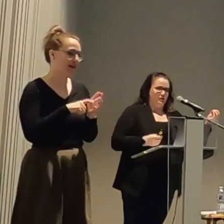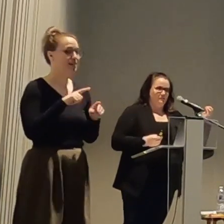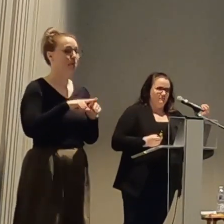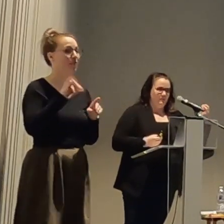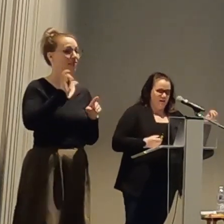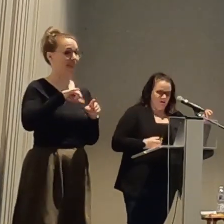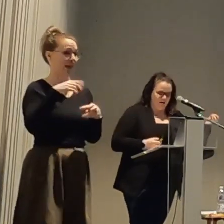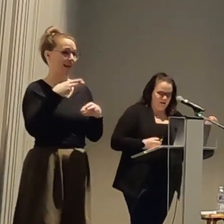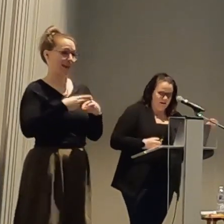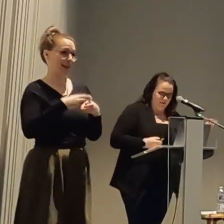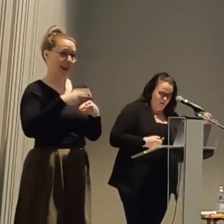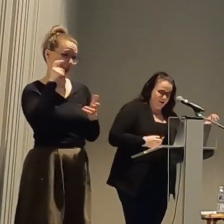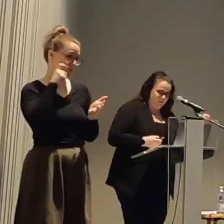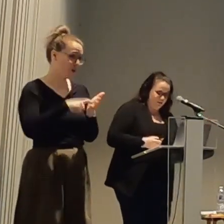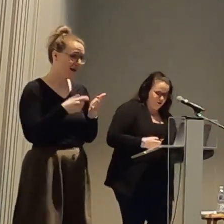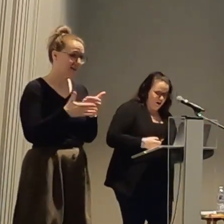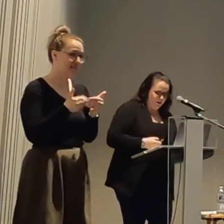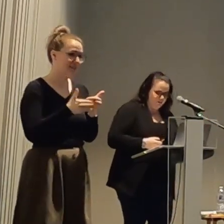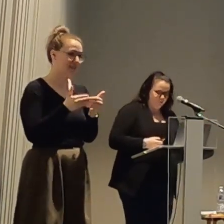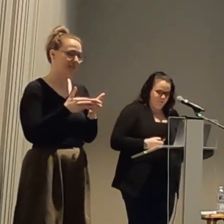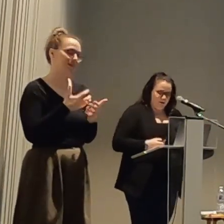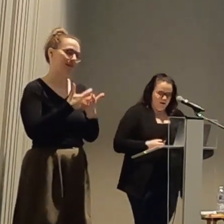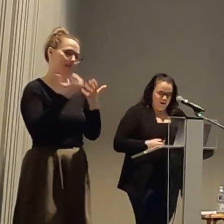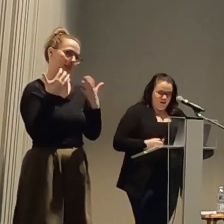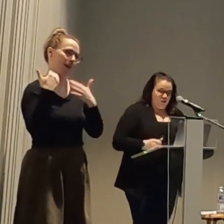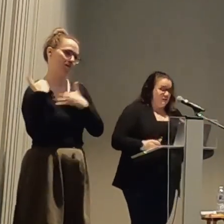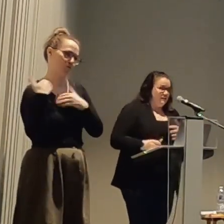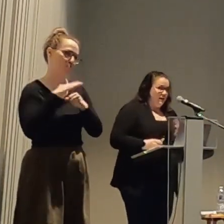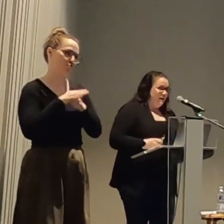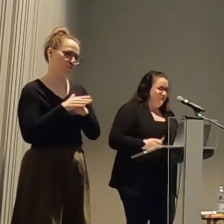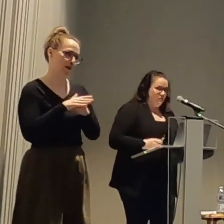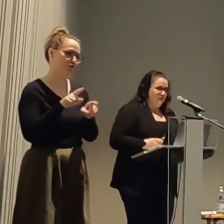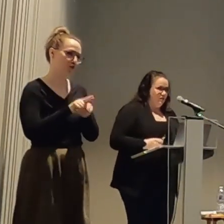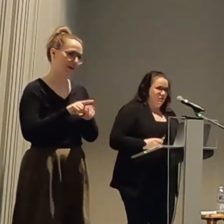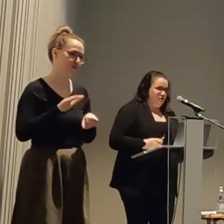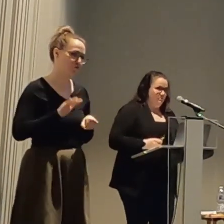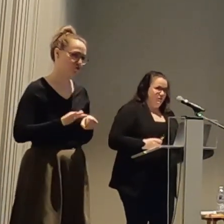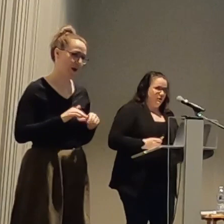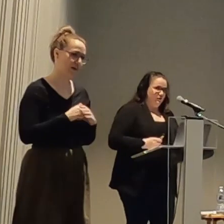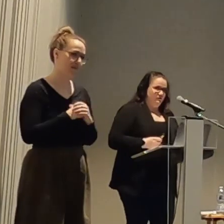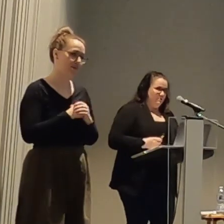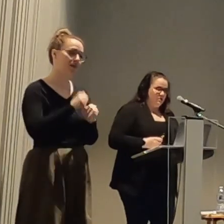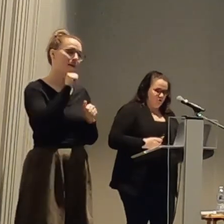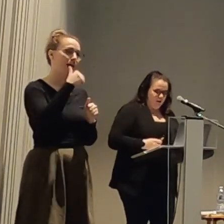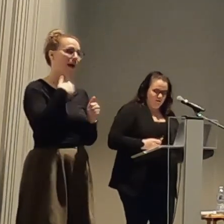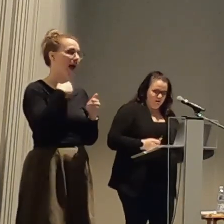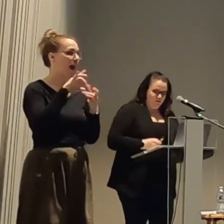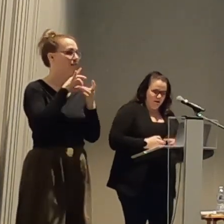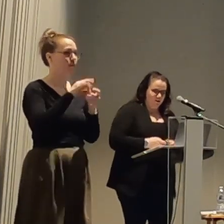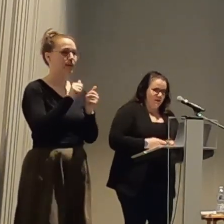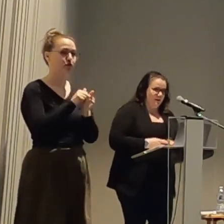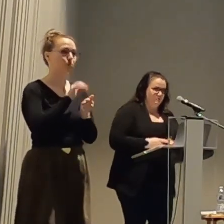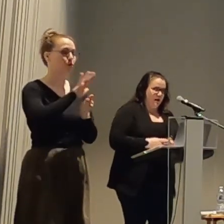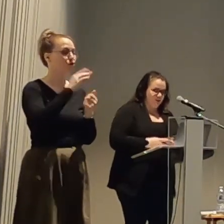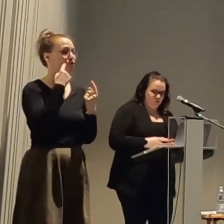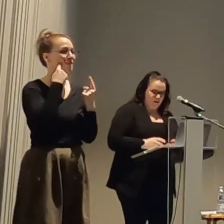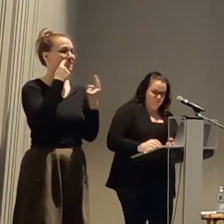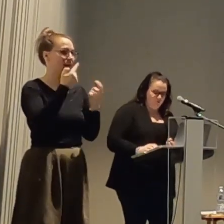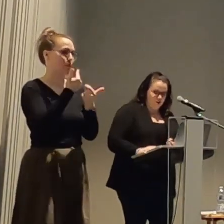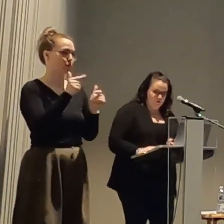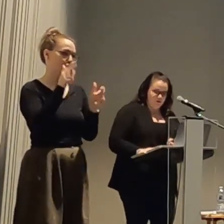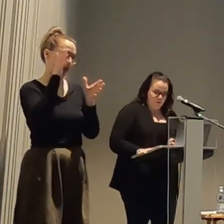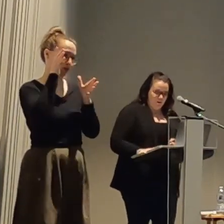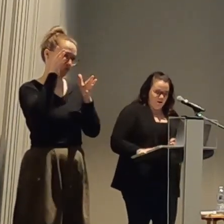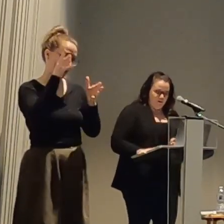of pressure on her as a child. She did not have a relationship with her famous great-grandfather. He passed